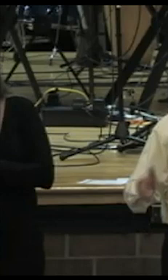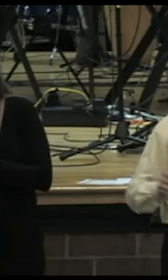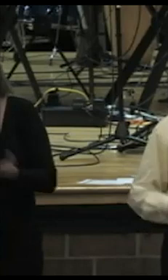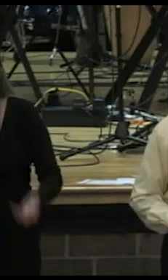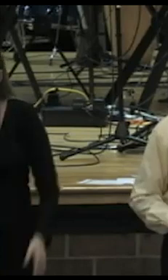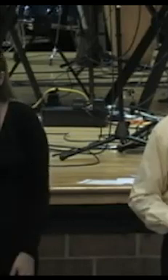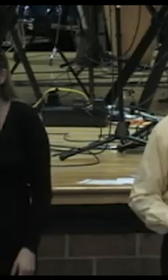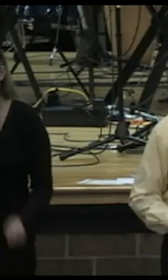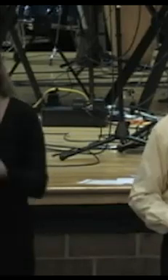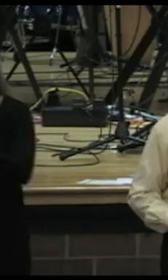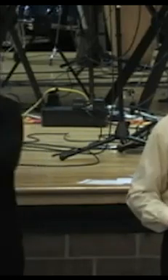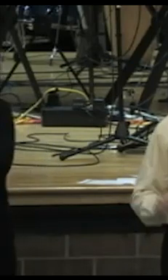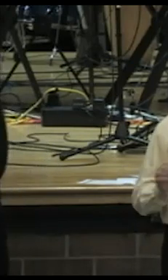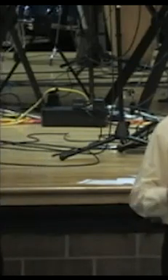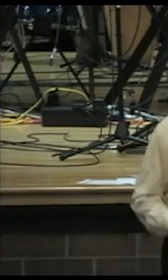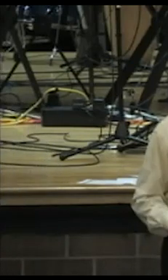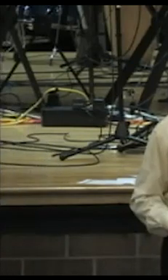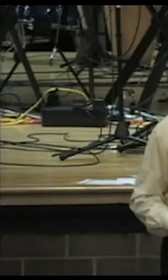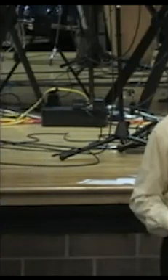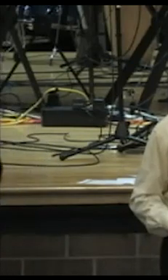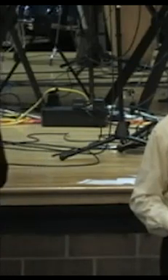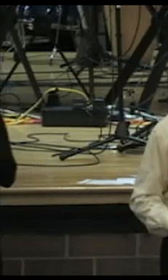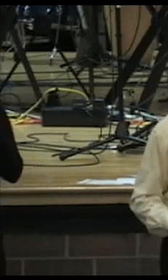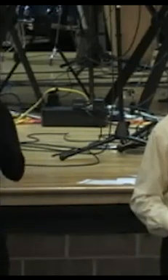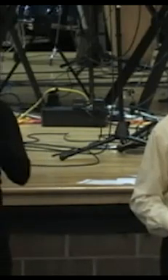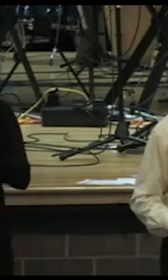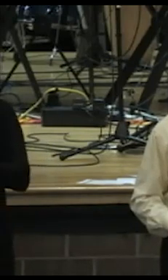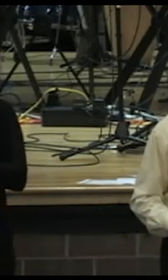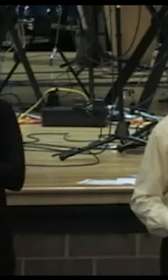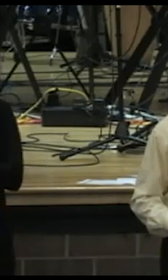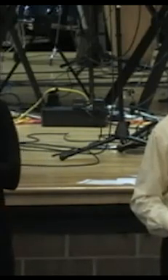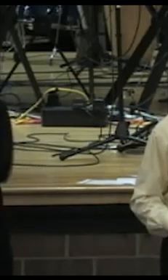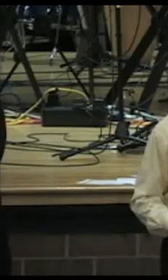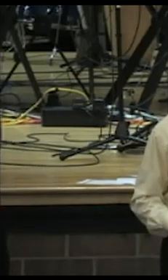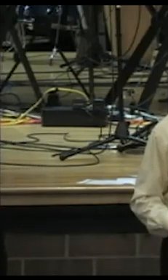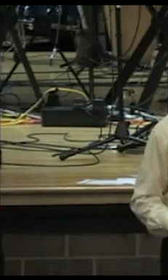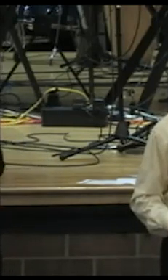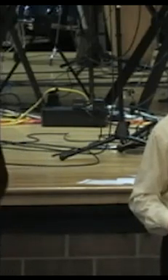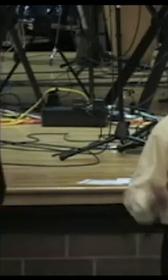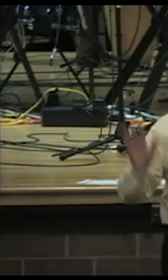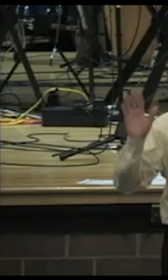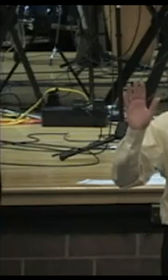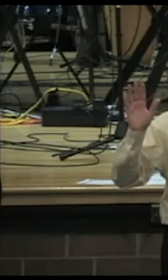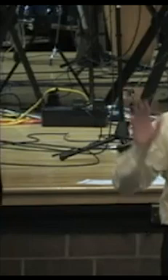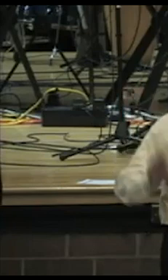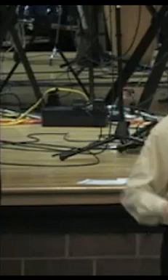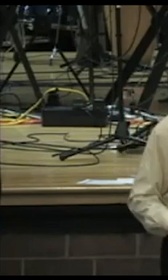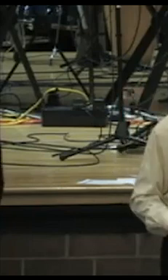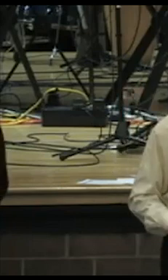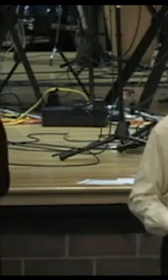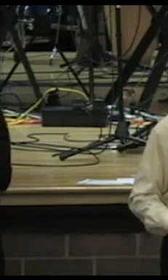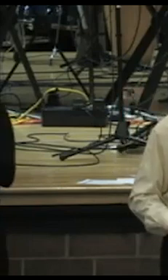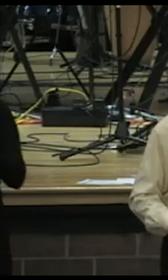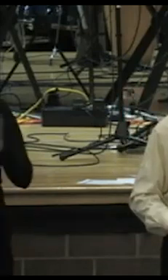and I got to go to work at 10 o'clock. Can we start a cell group at 3:30? I'm not going to join